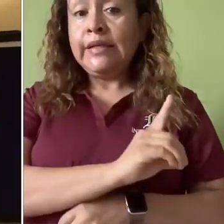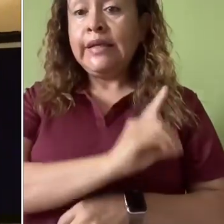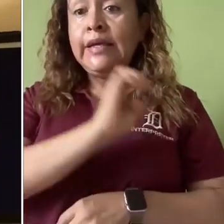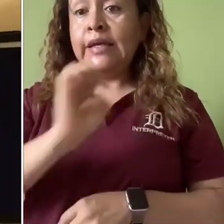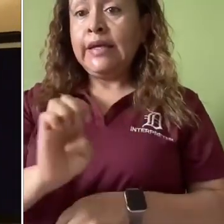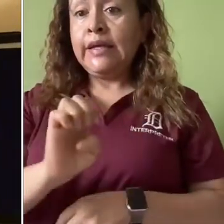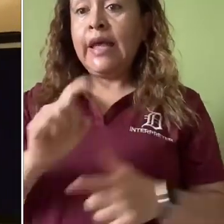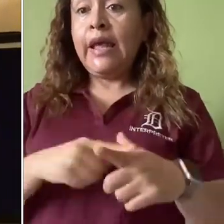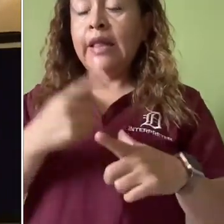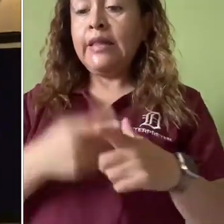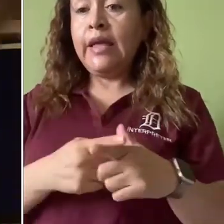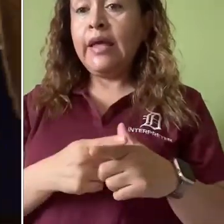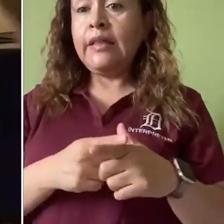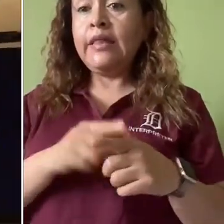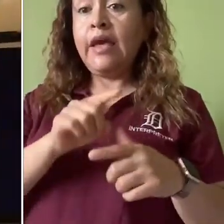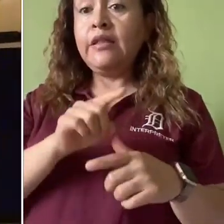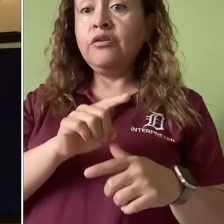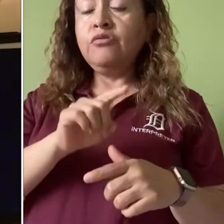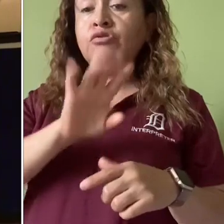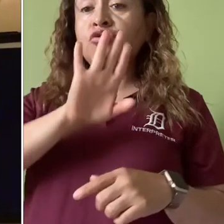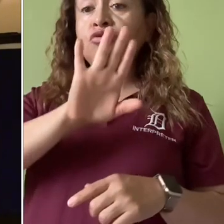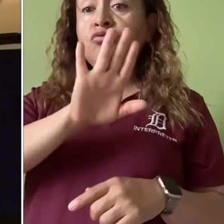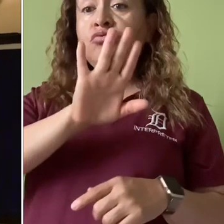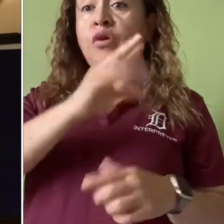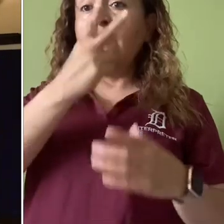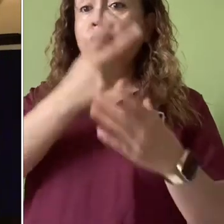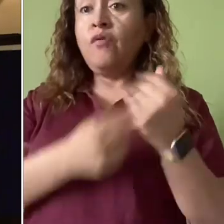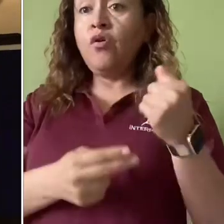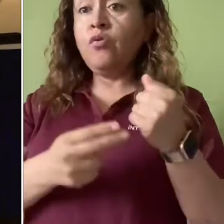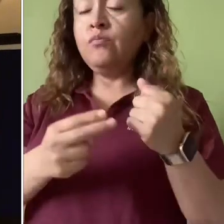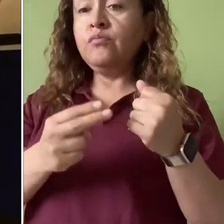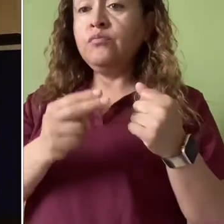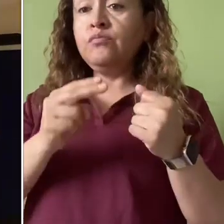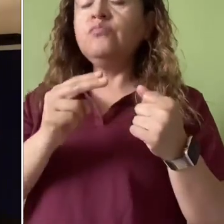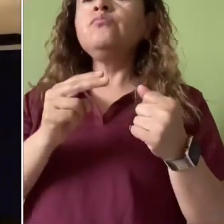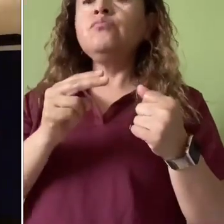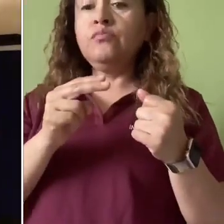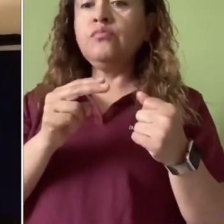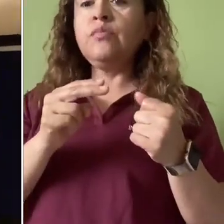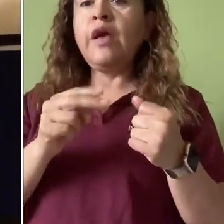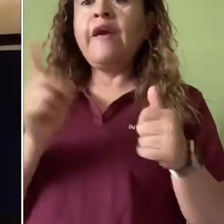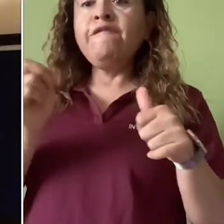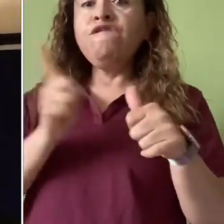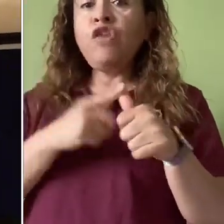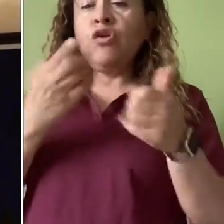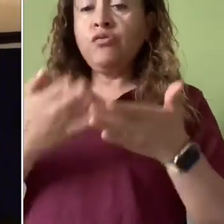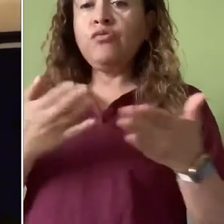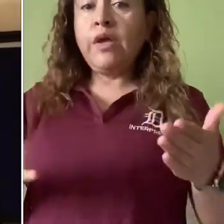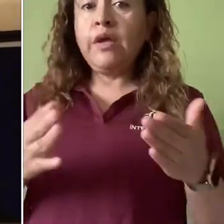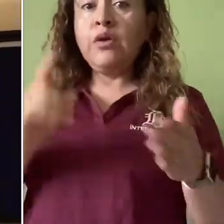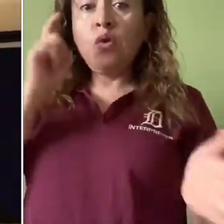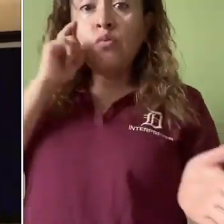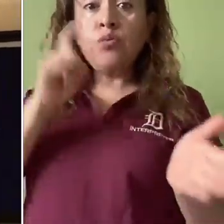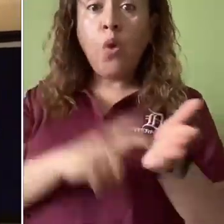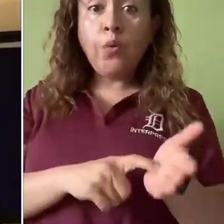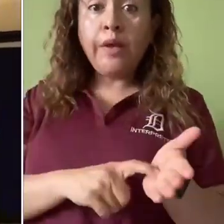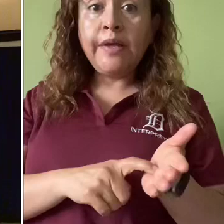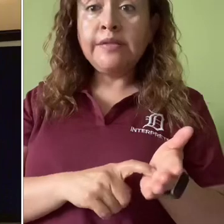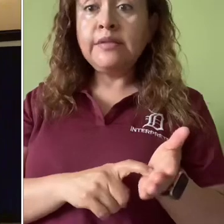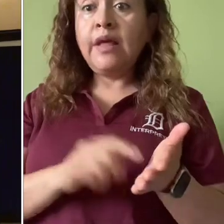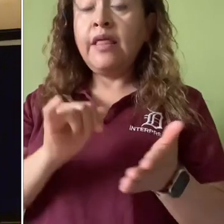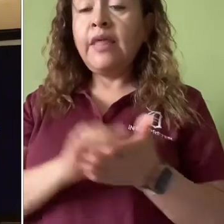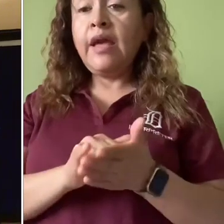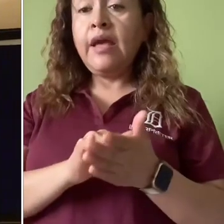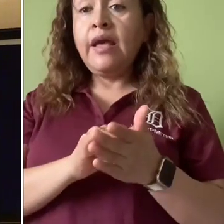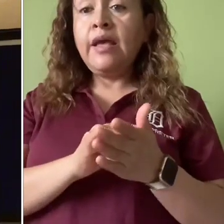is parallel to DE, and then we have these two essentially transversals that form these two triangles. So let's see what we can do here. So the first thing that